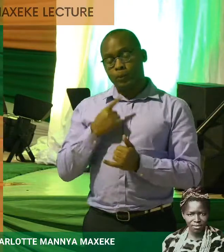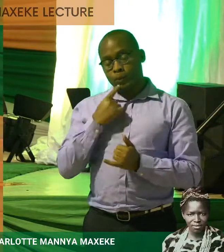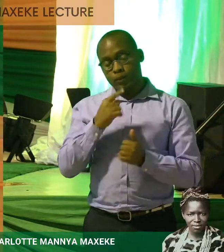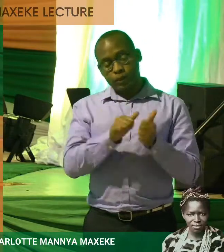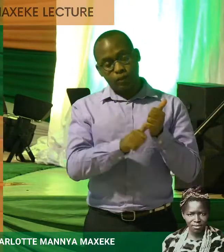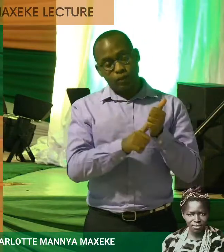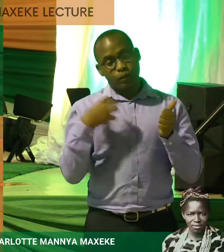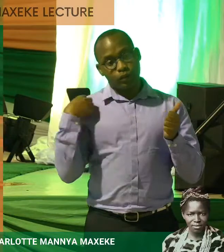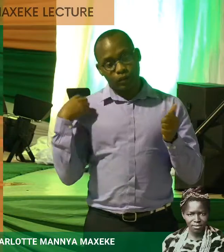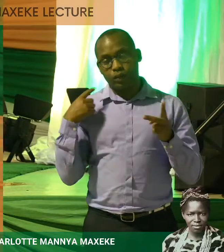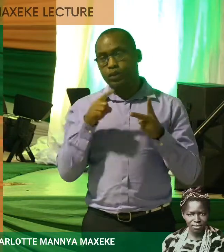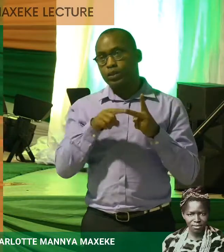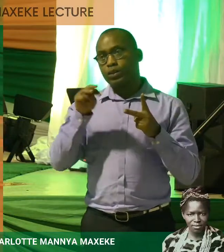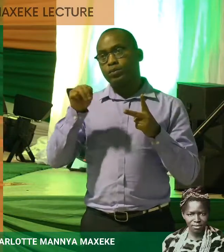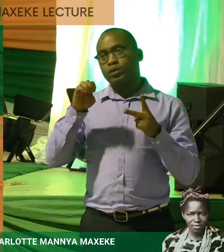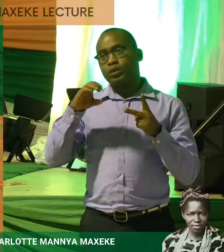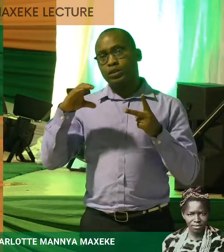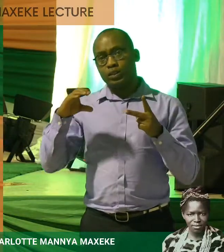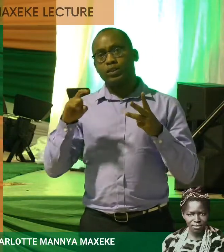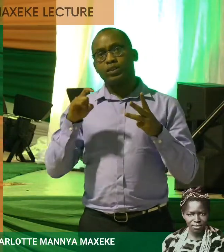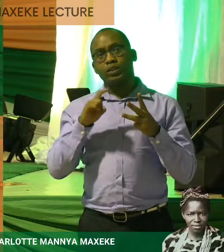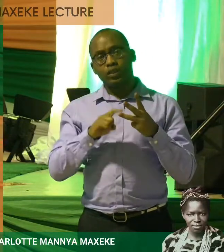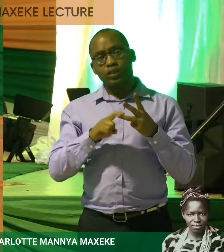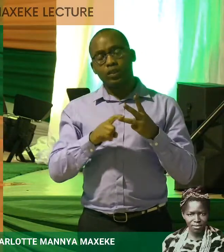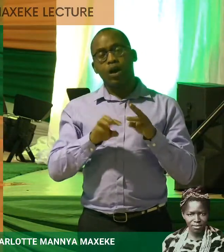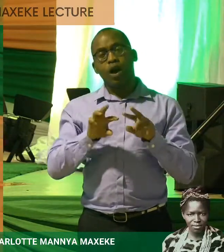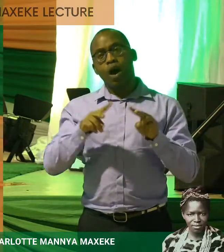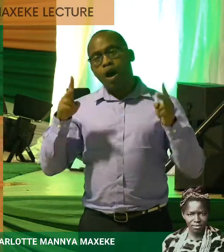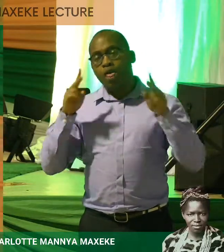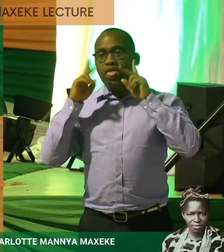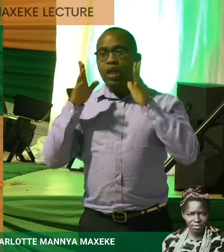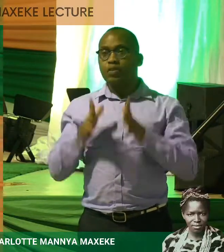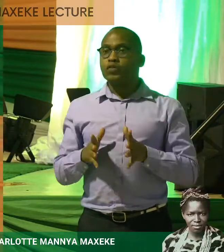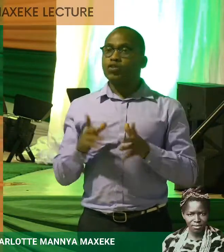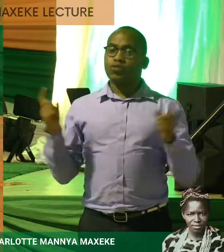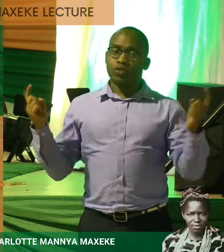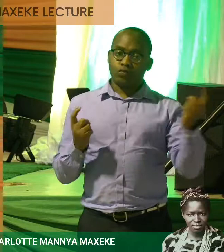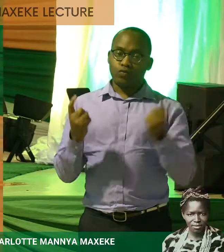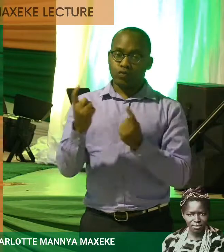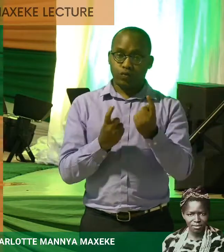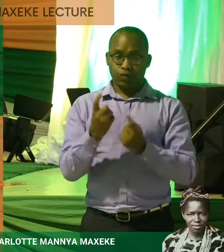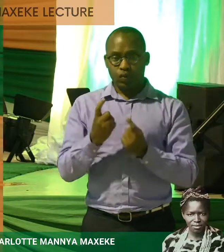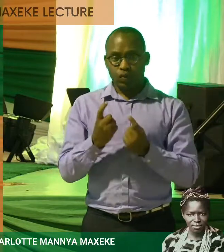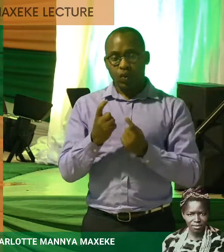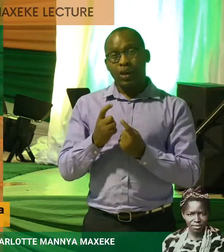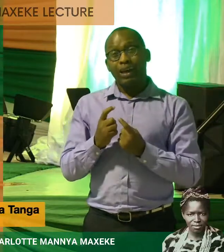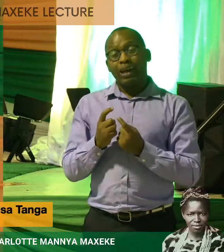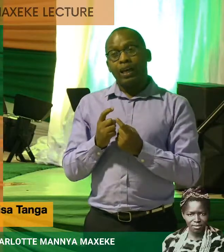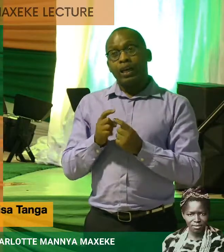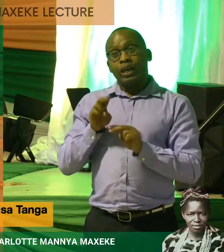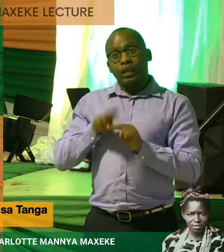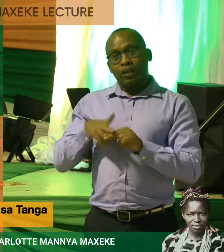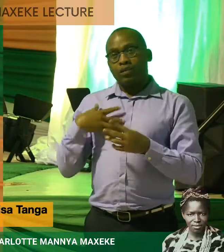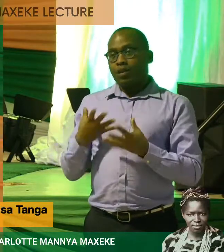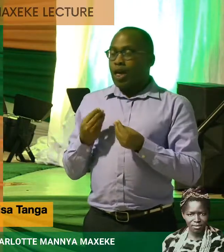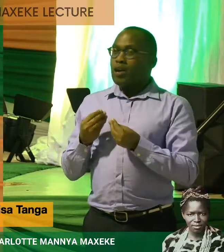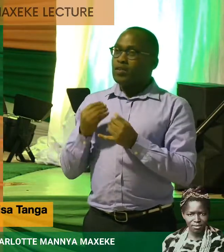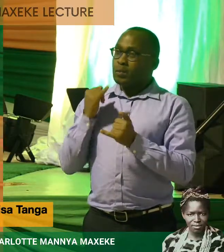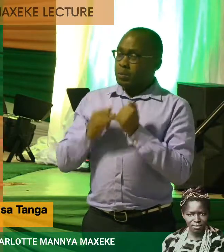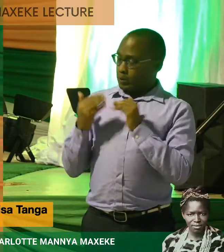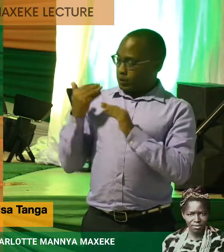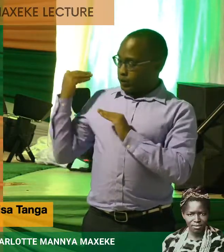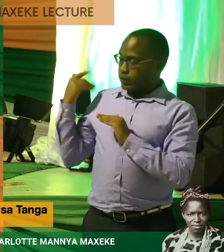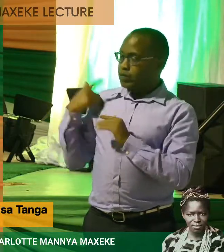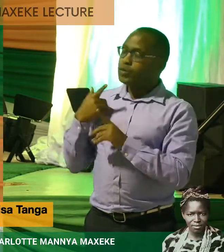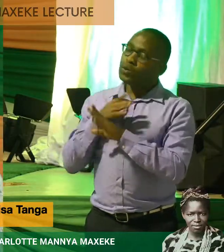ku-deputy minister no-MEC nendwalutho zonke ukuba akukho apho ndiphazame khona